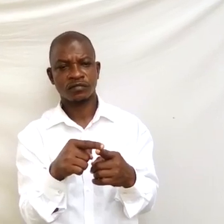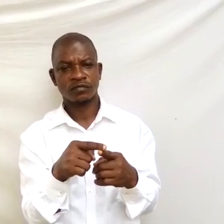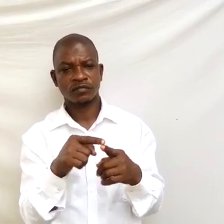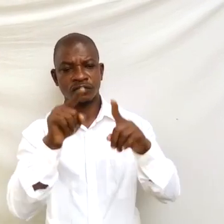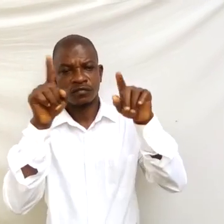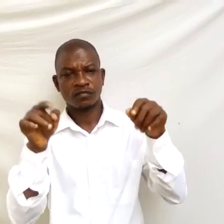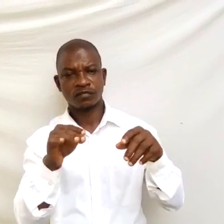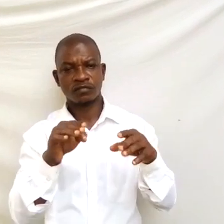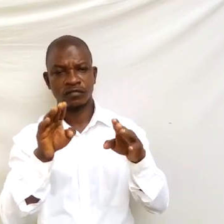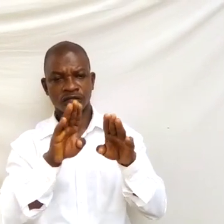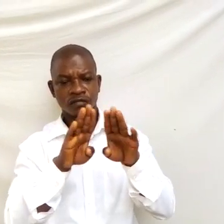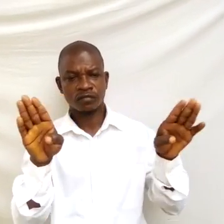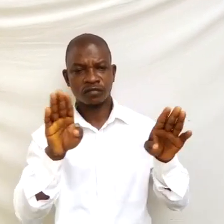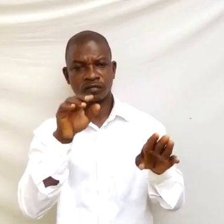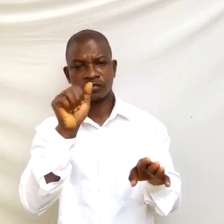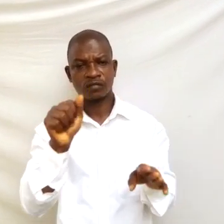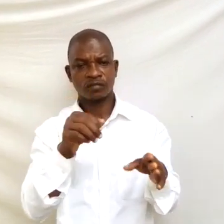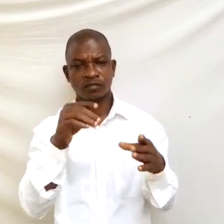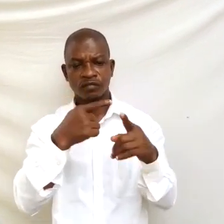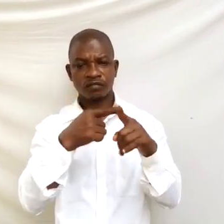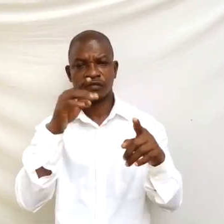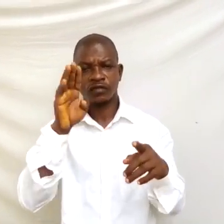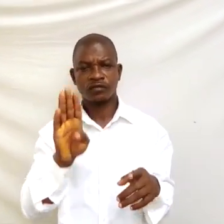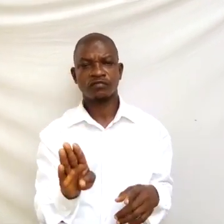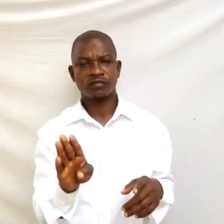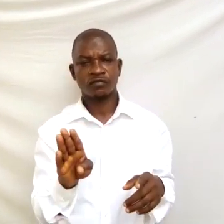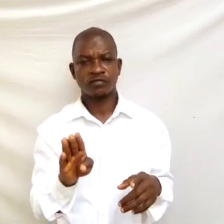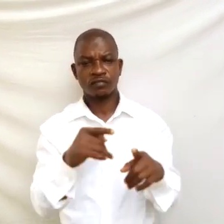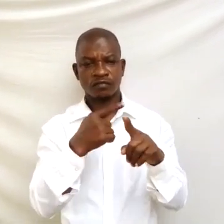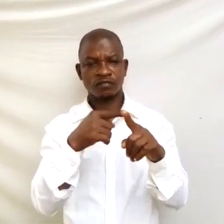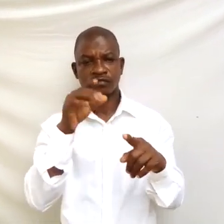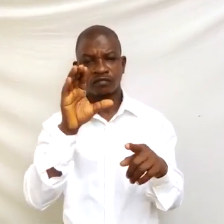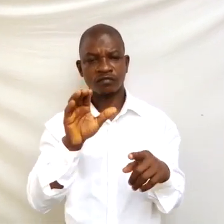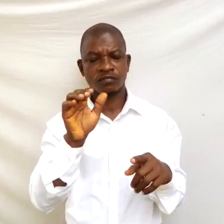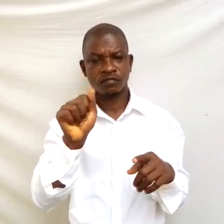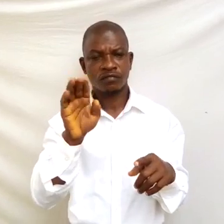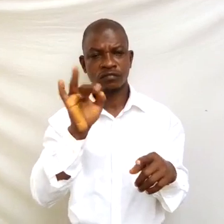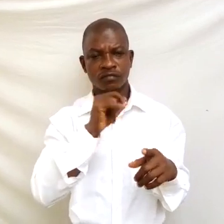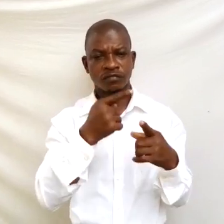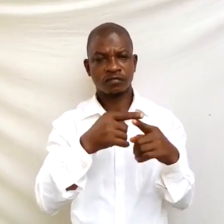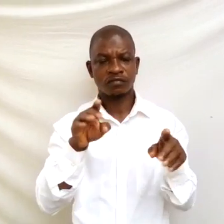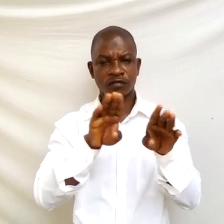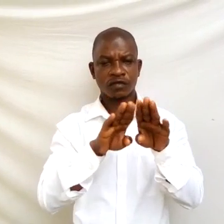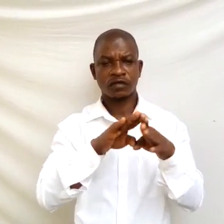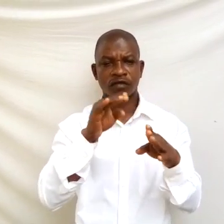bracket open A plus B plus AB bracket closed star C